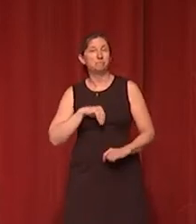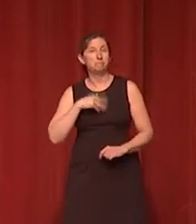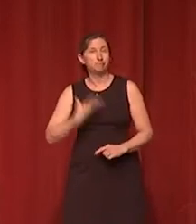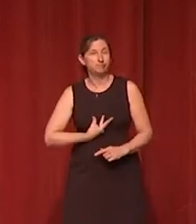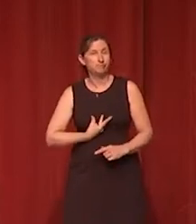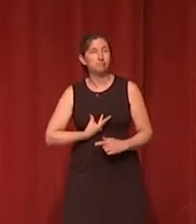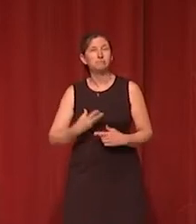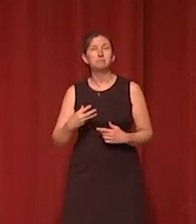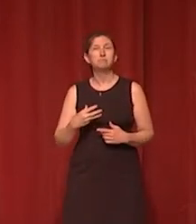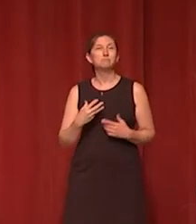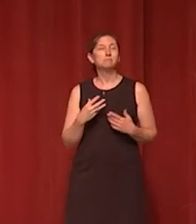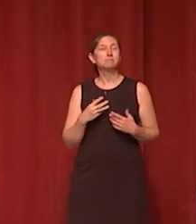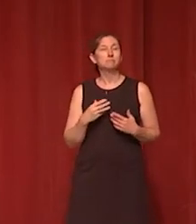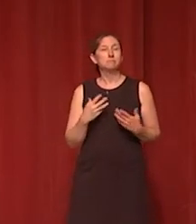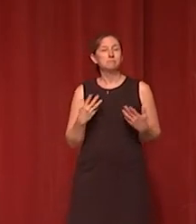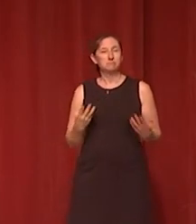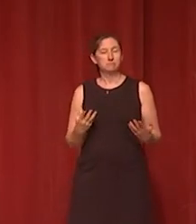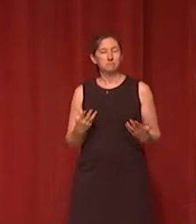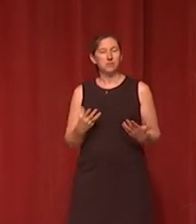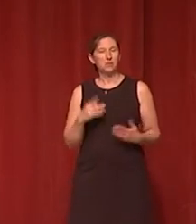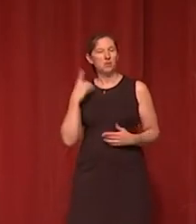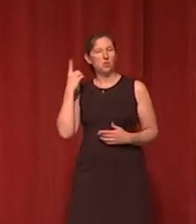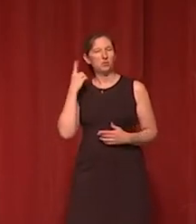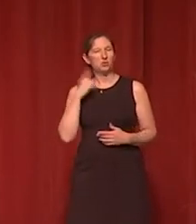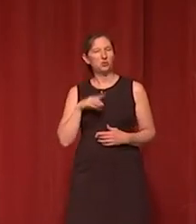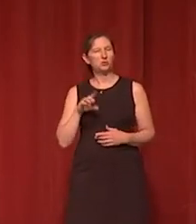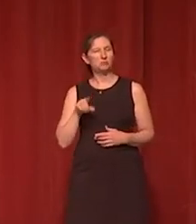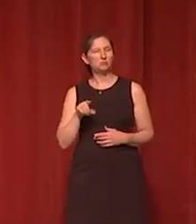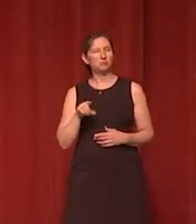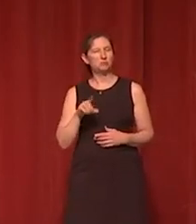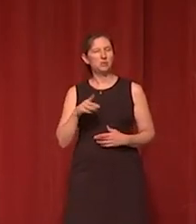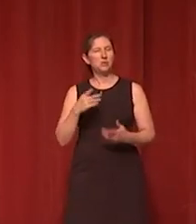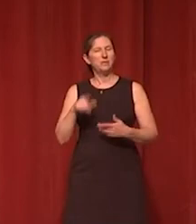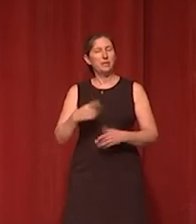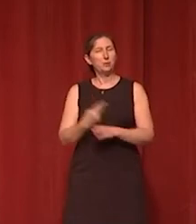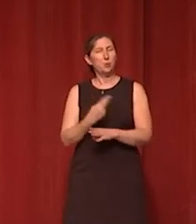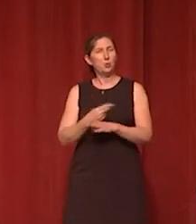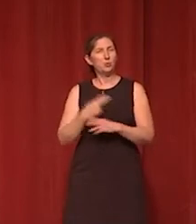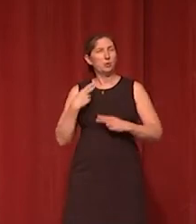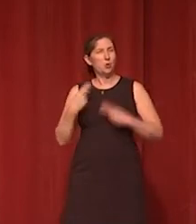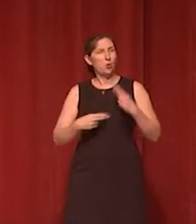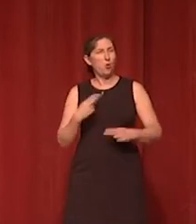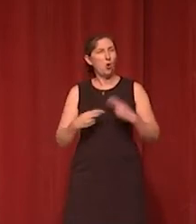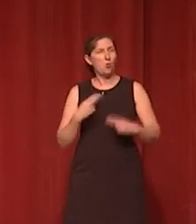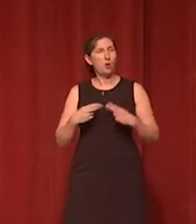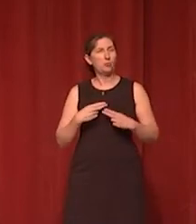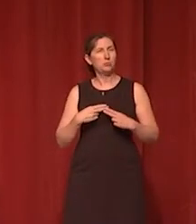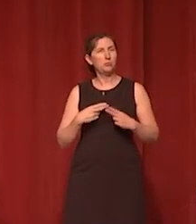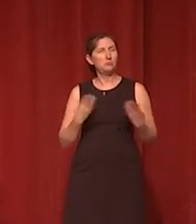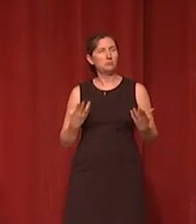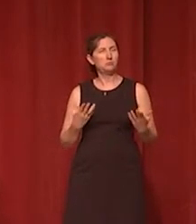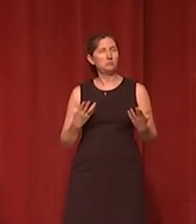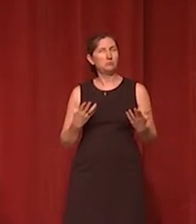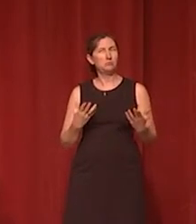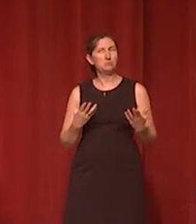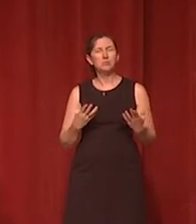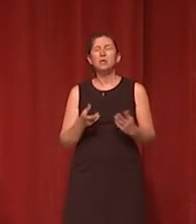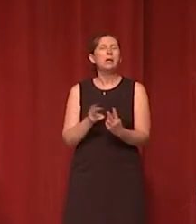you know, with their memory decline, is there anything contributing from their hormone therapy, their, you know, either direction,